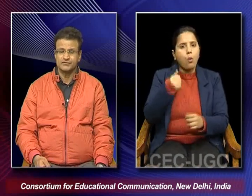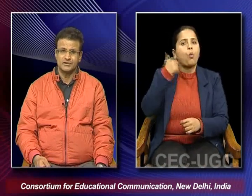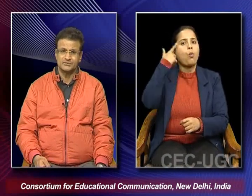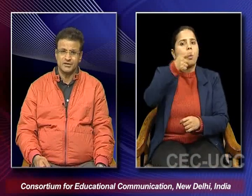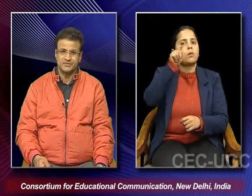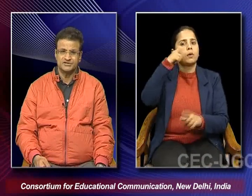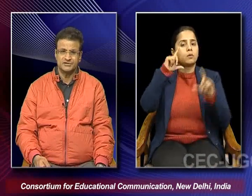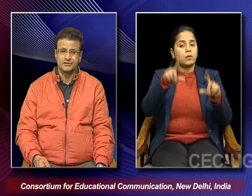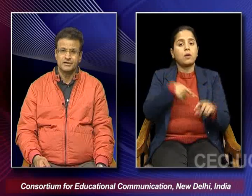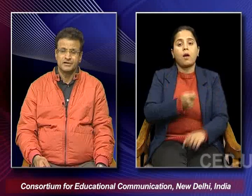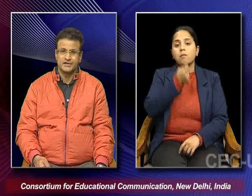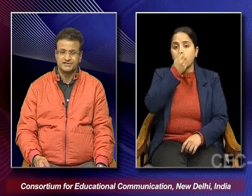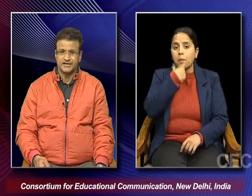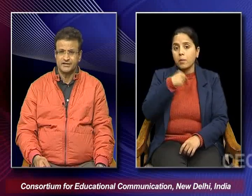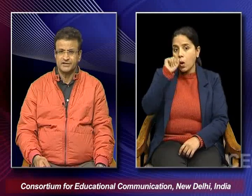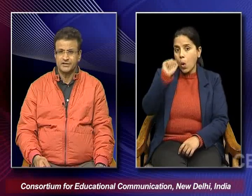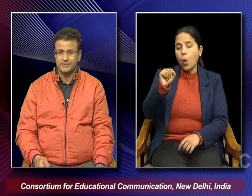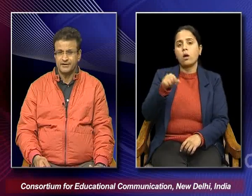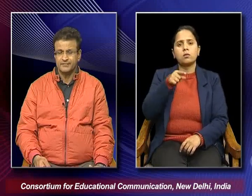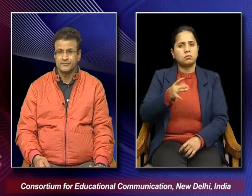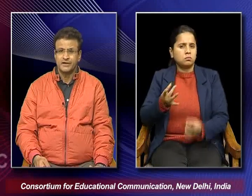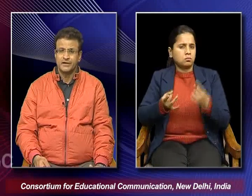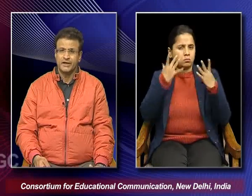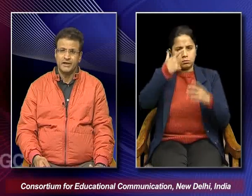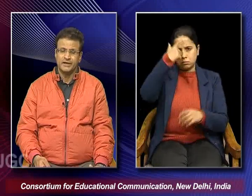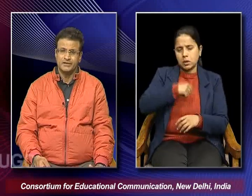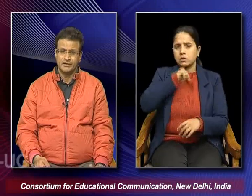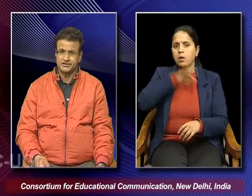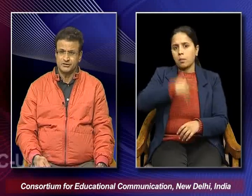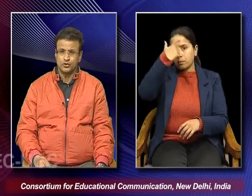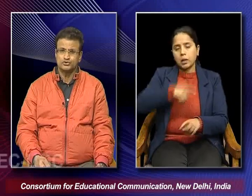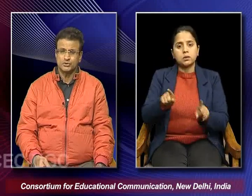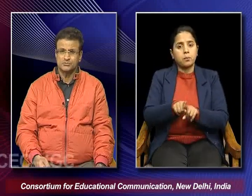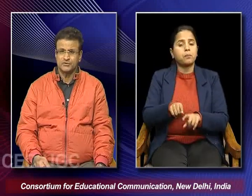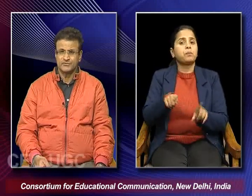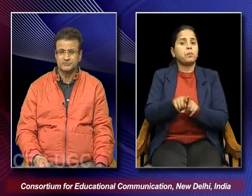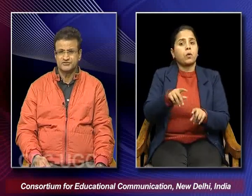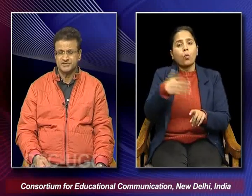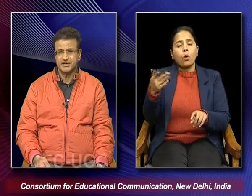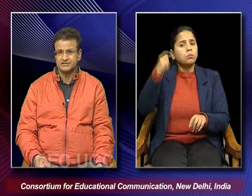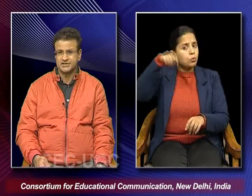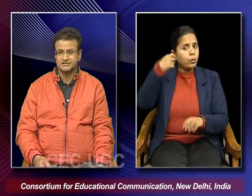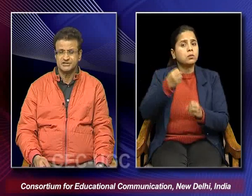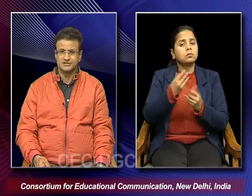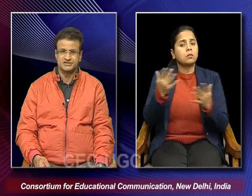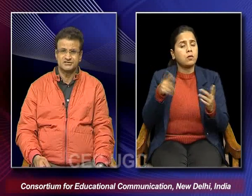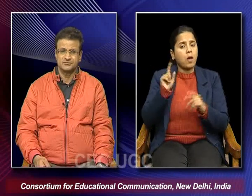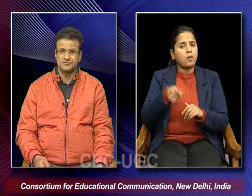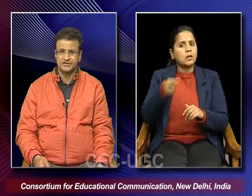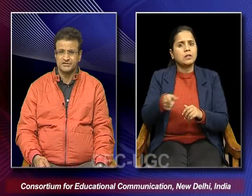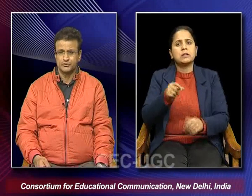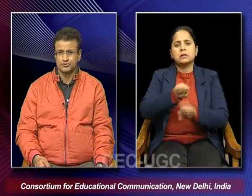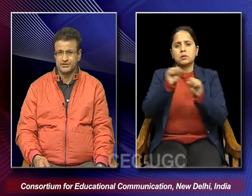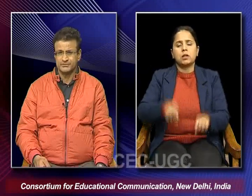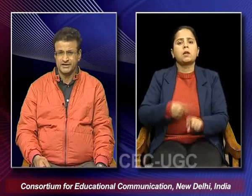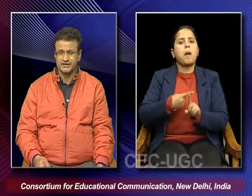of Amitabh Bachchan as an angry young man. And later also a number of films which are challenging the system, they